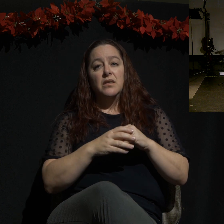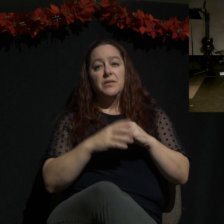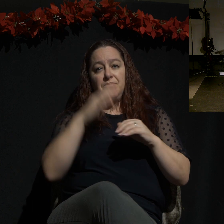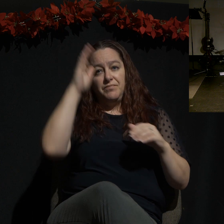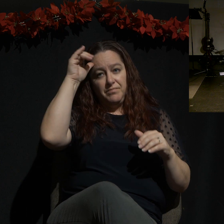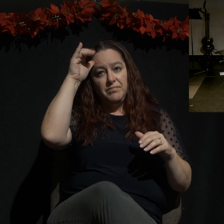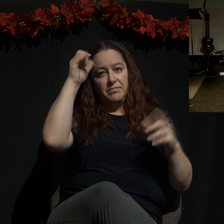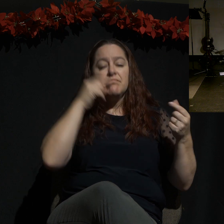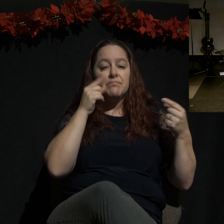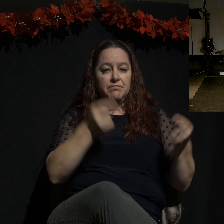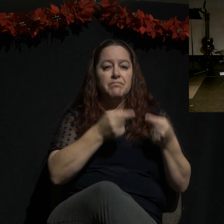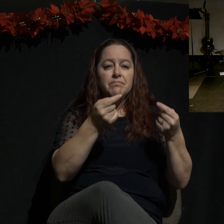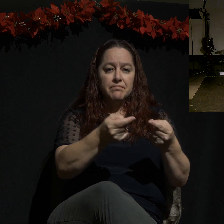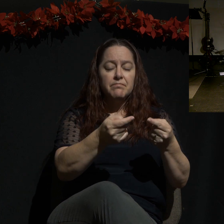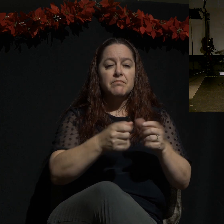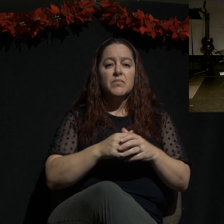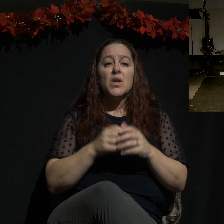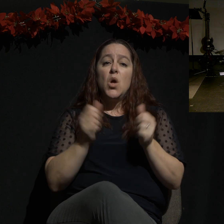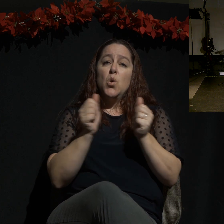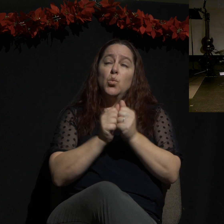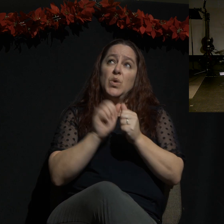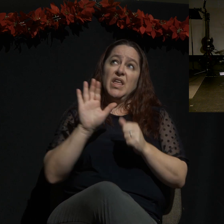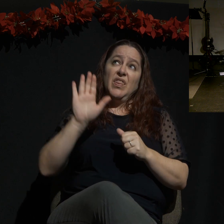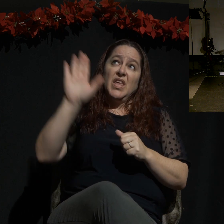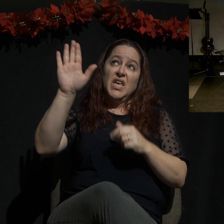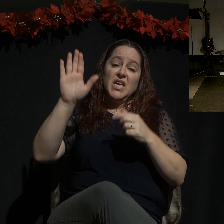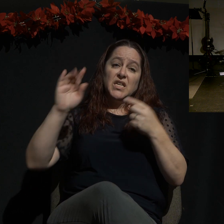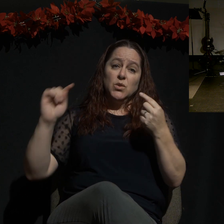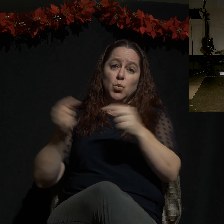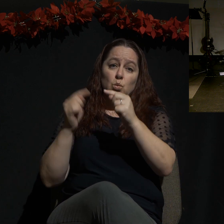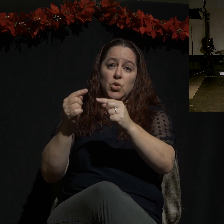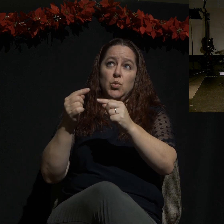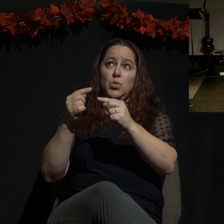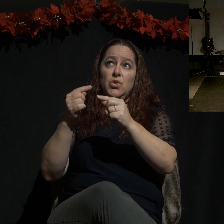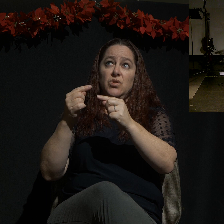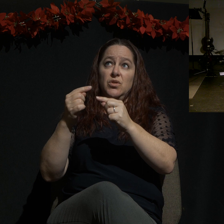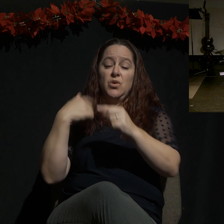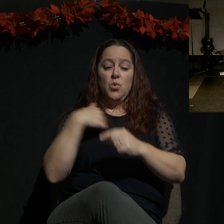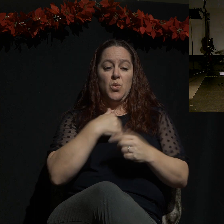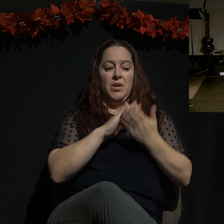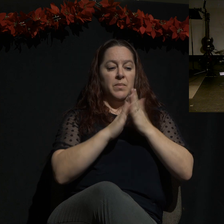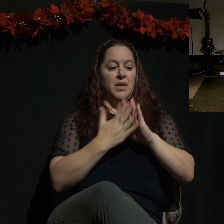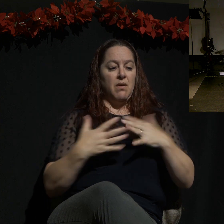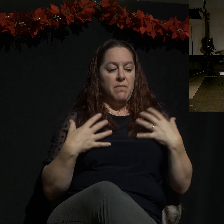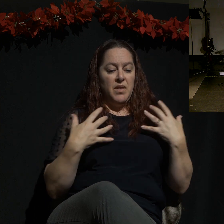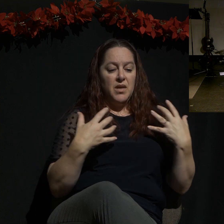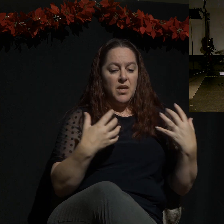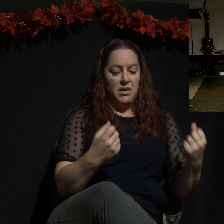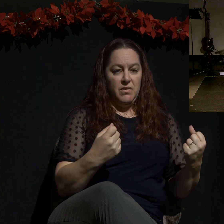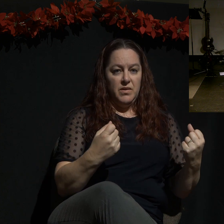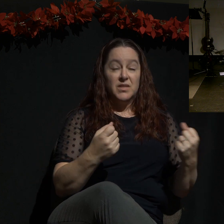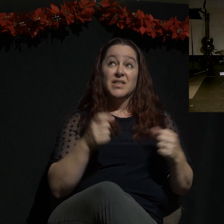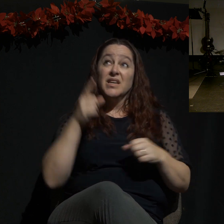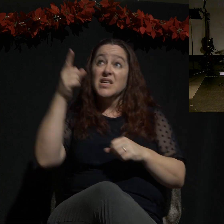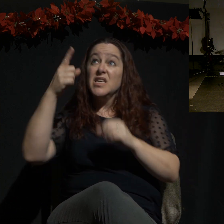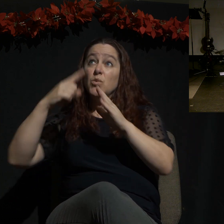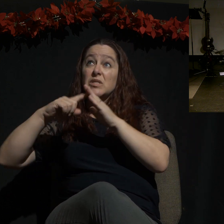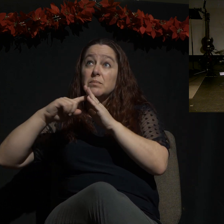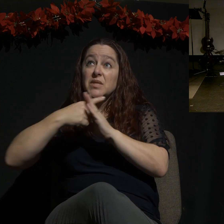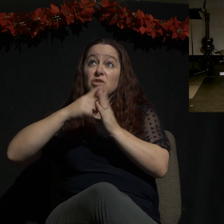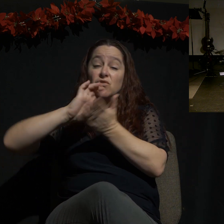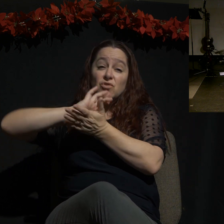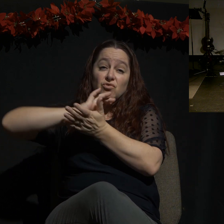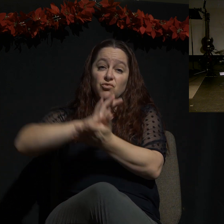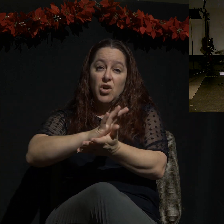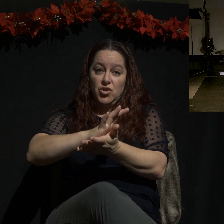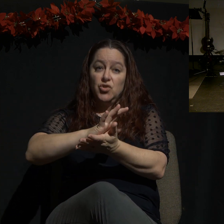that brought us peace, and with his wounds we are healed. He was pierced and he was